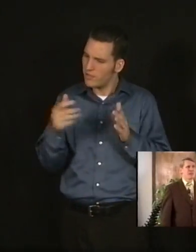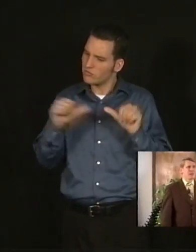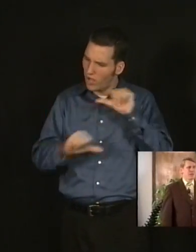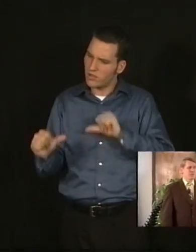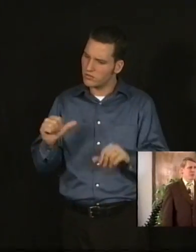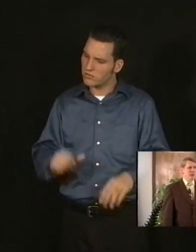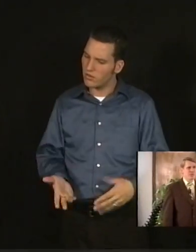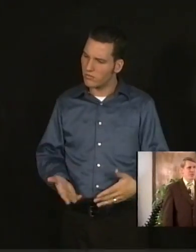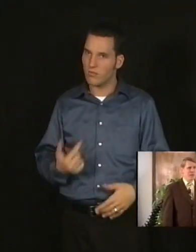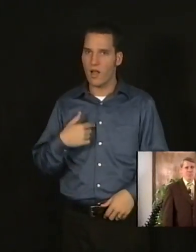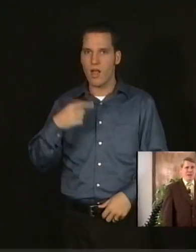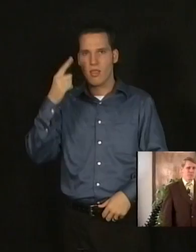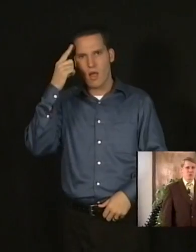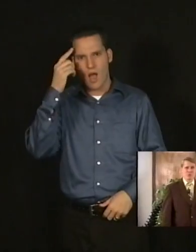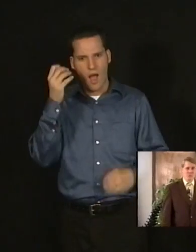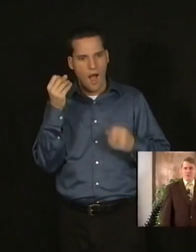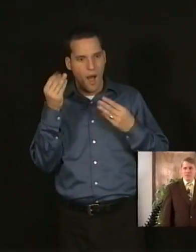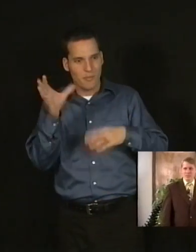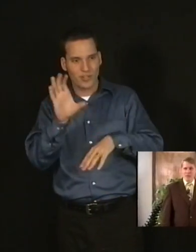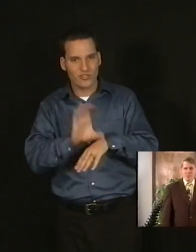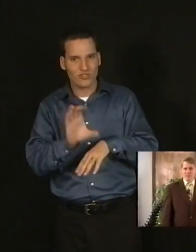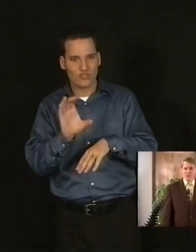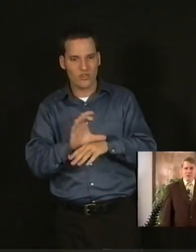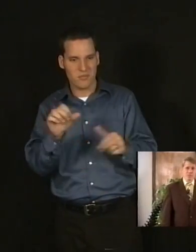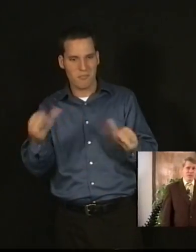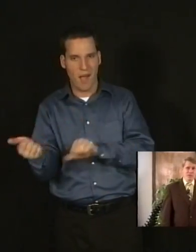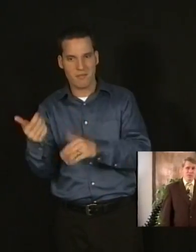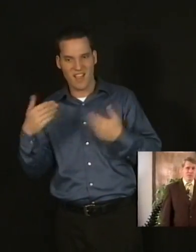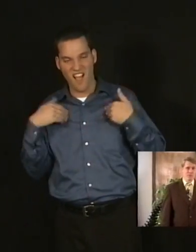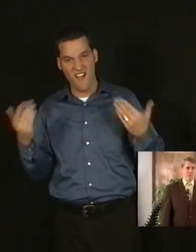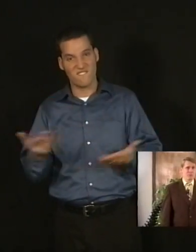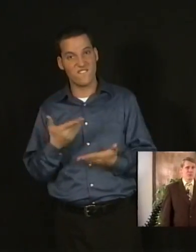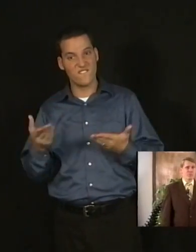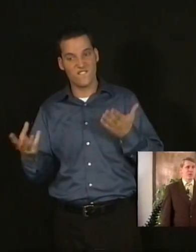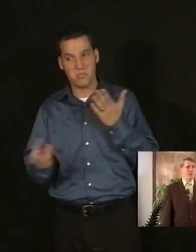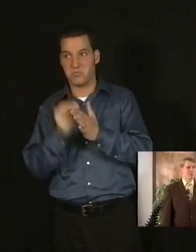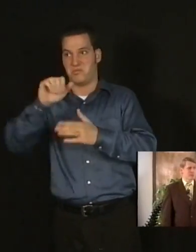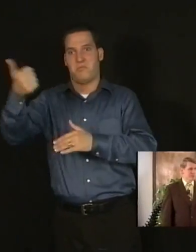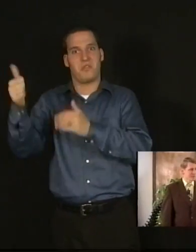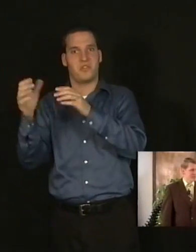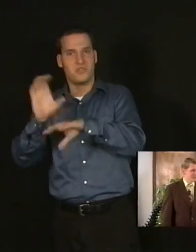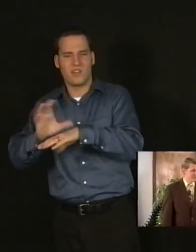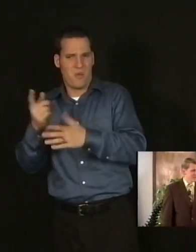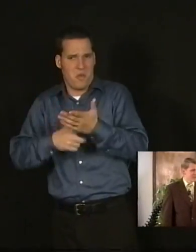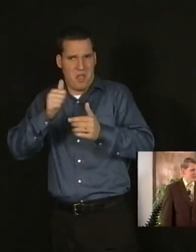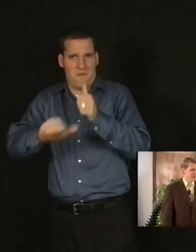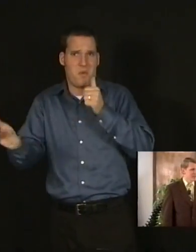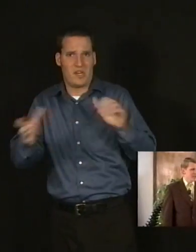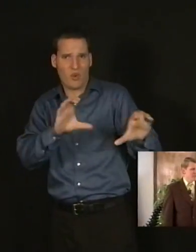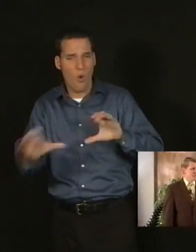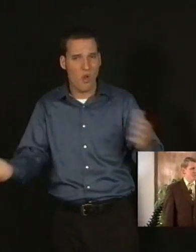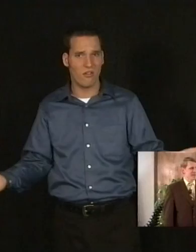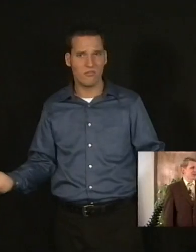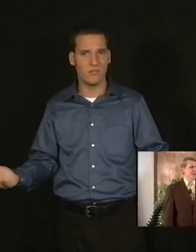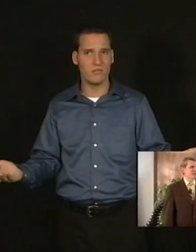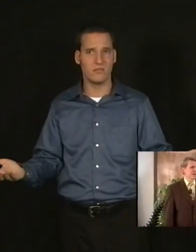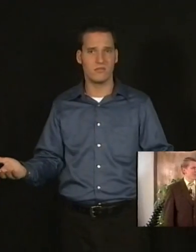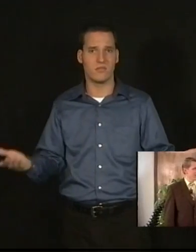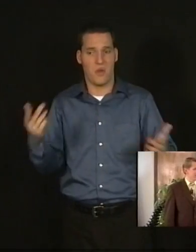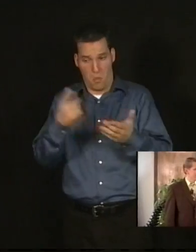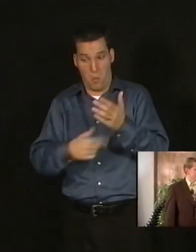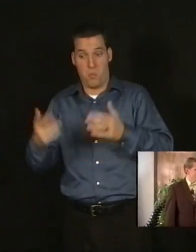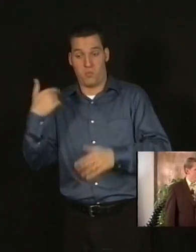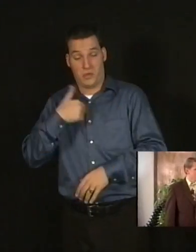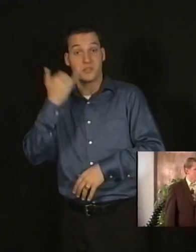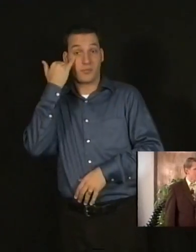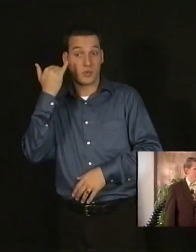thought, there's what, 128 Baptist churches in this town, plus all the other flavors? I mean, what's everybody doing? Aren't we supposed to be the salt of the